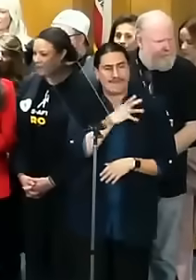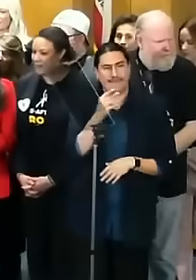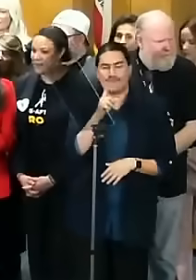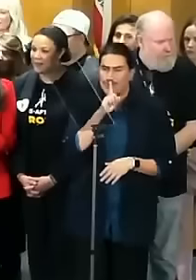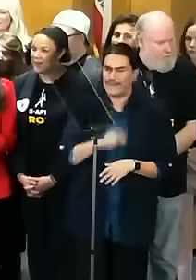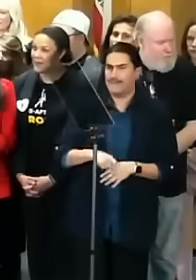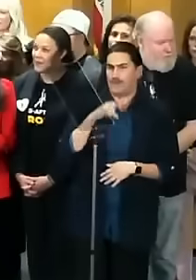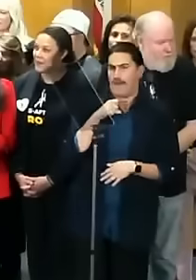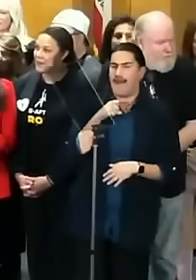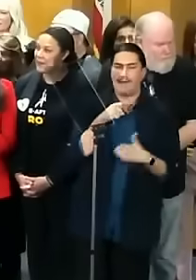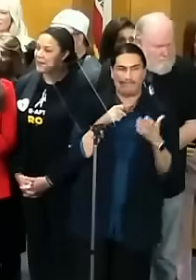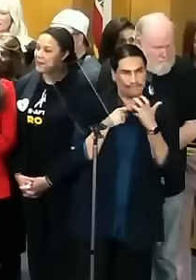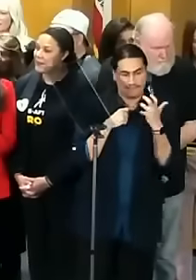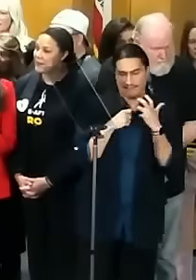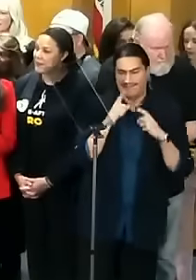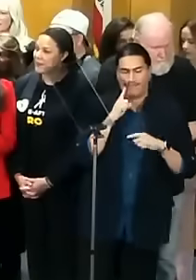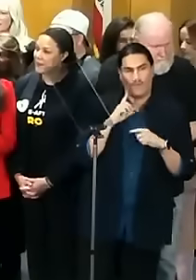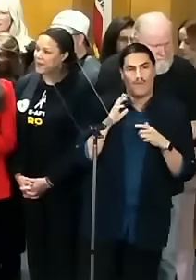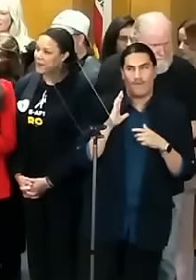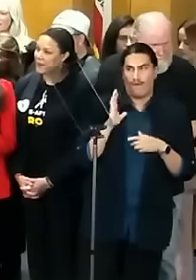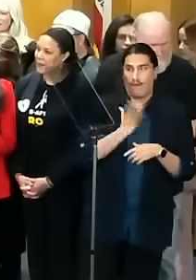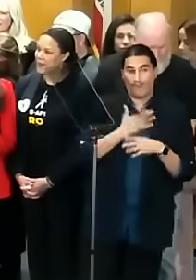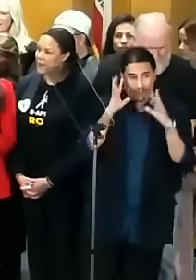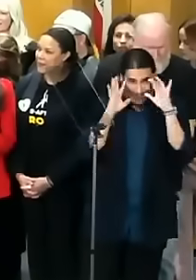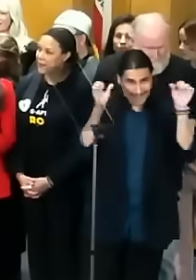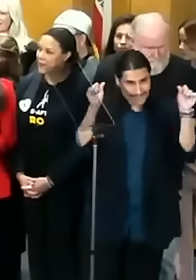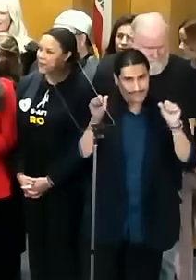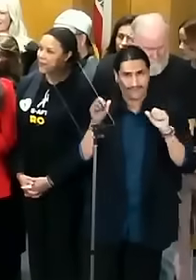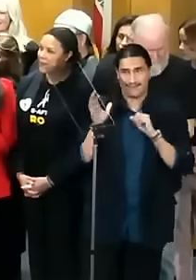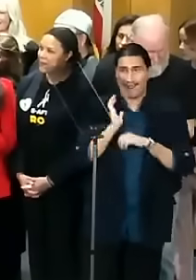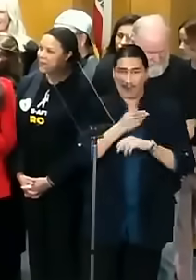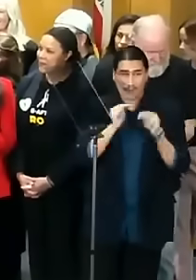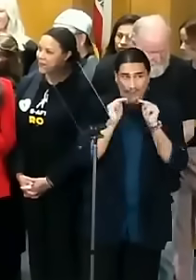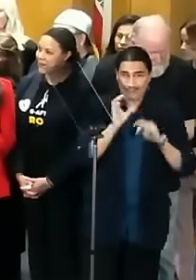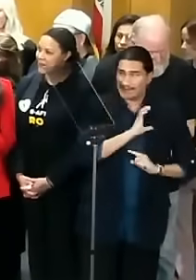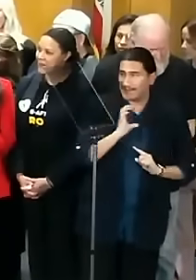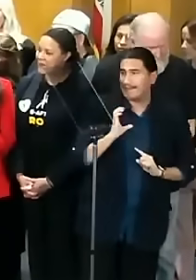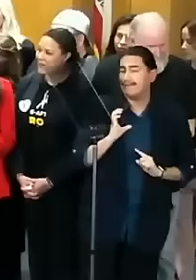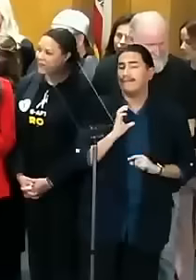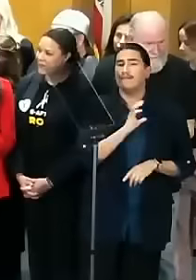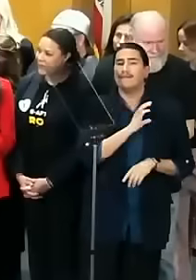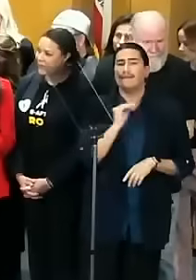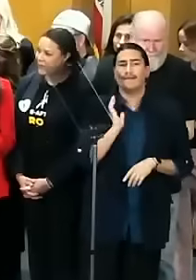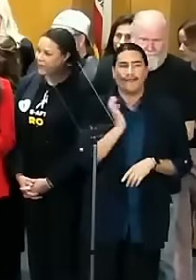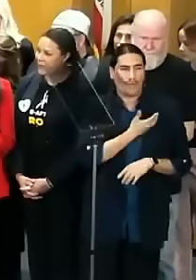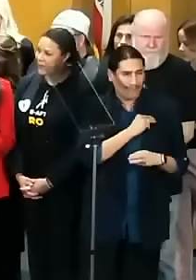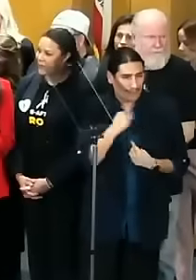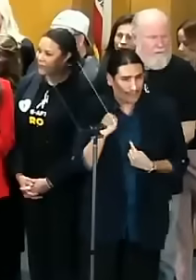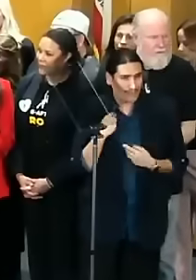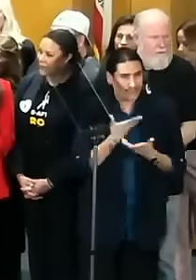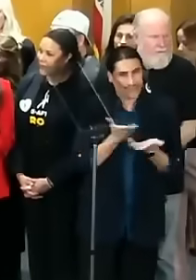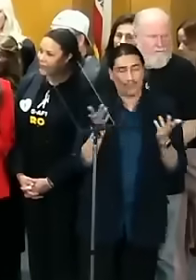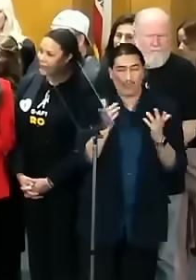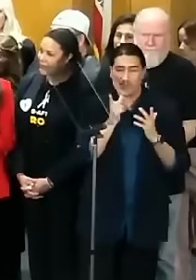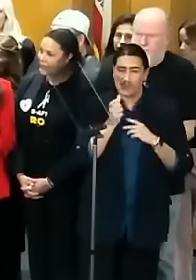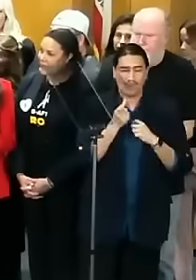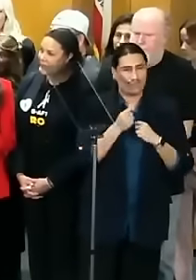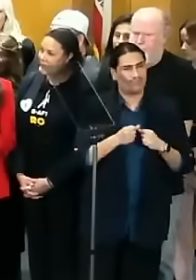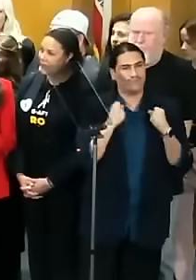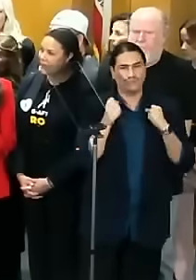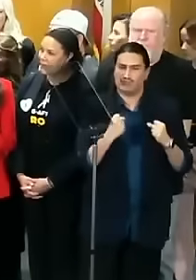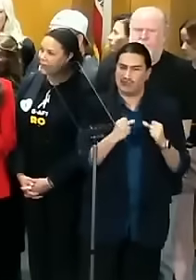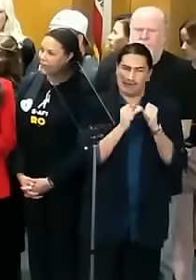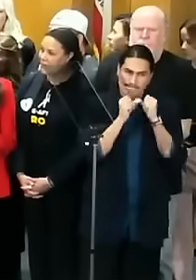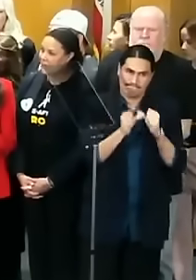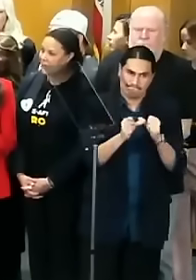extremely proud of our president and our negotiating committee and our members who have stood strong